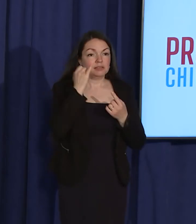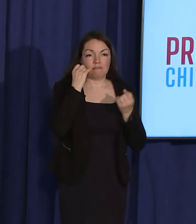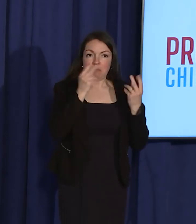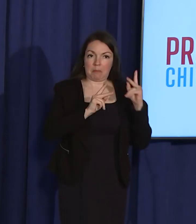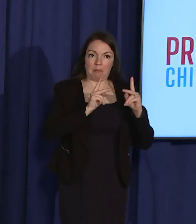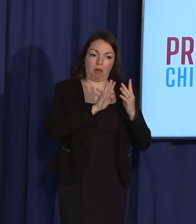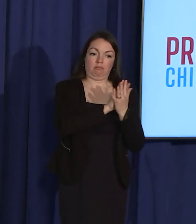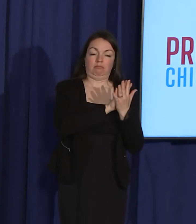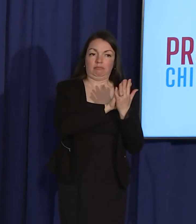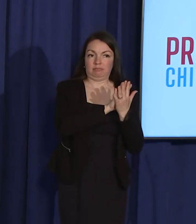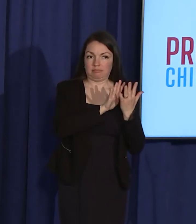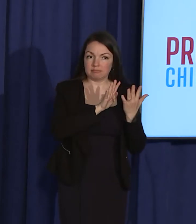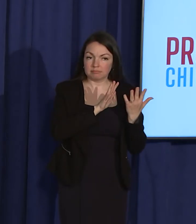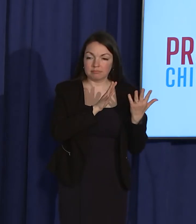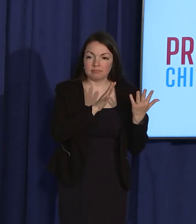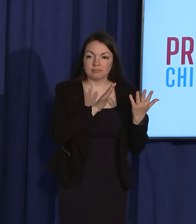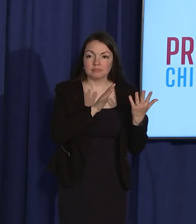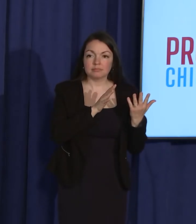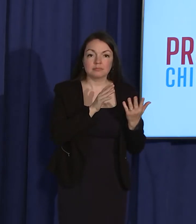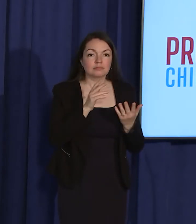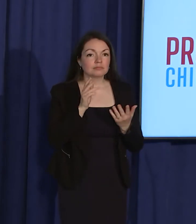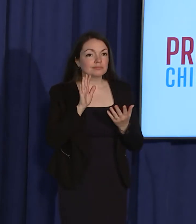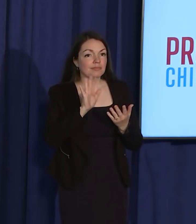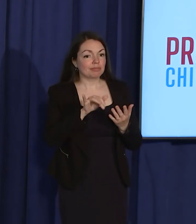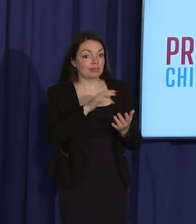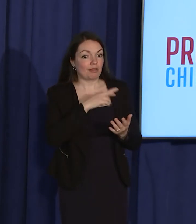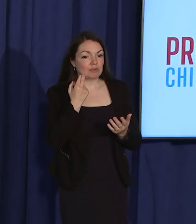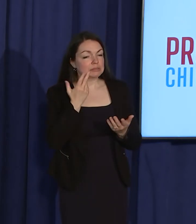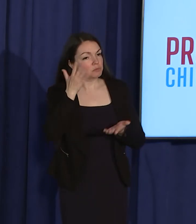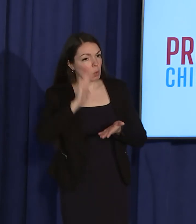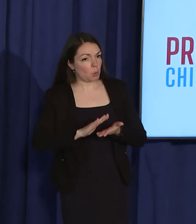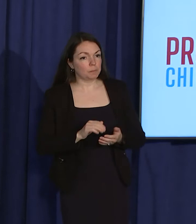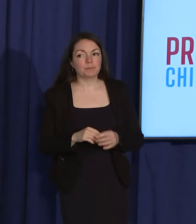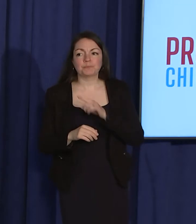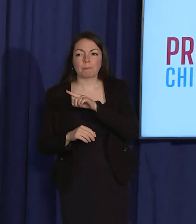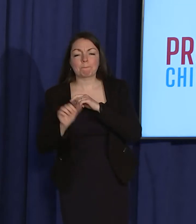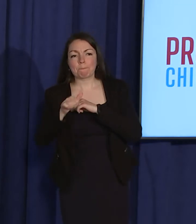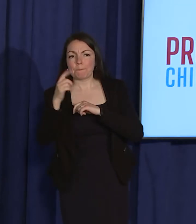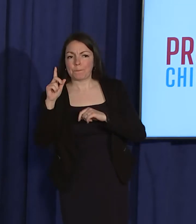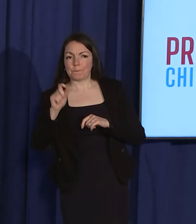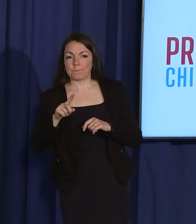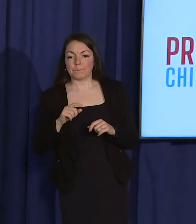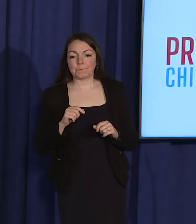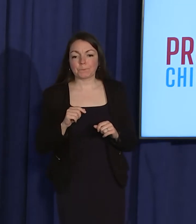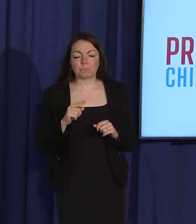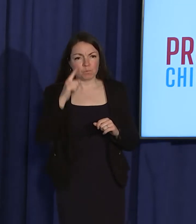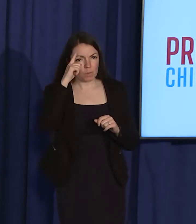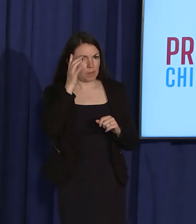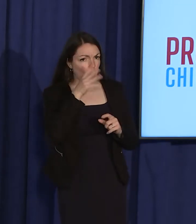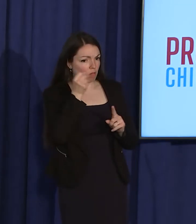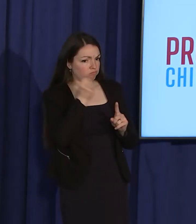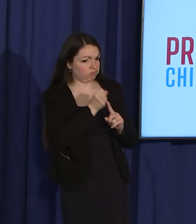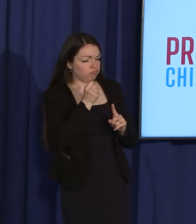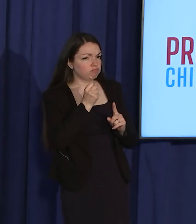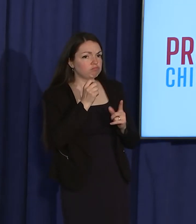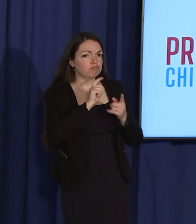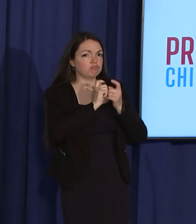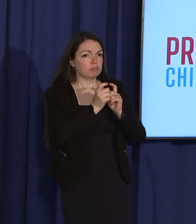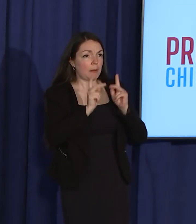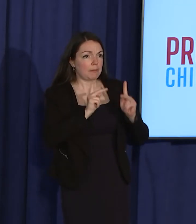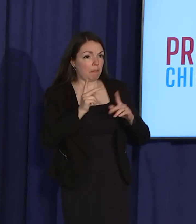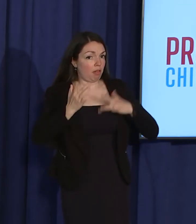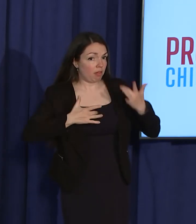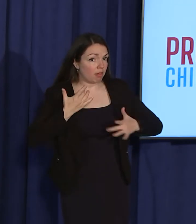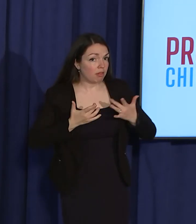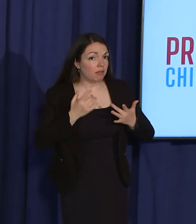kind, is low. Can just follow up on that. Do you think this is going to have any impact on people's enthusiasm for getting vaccinated